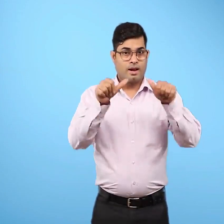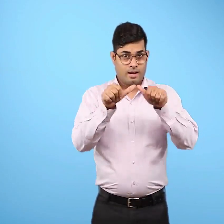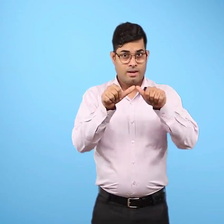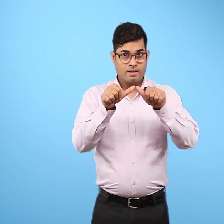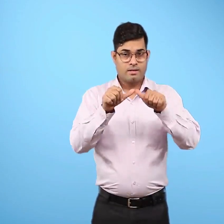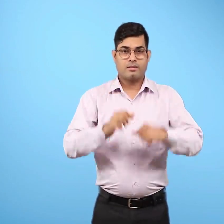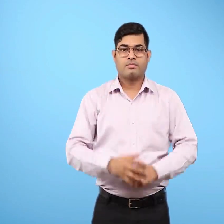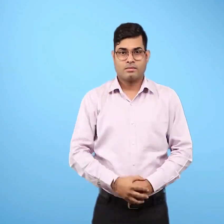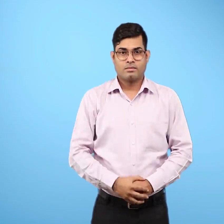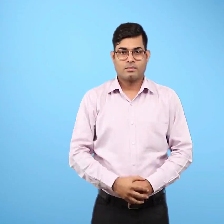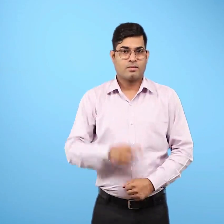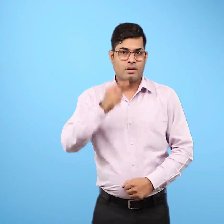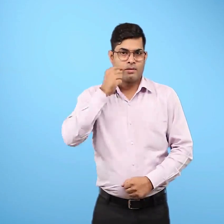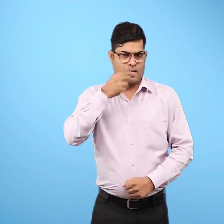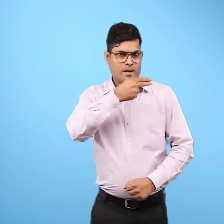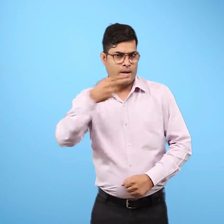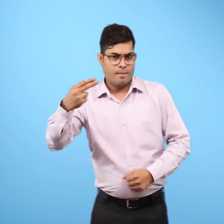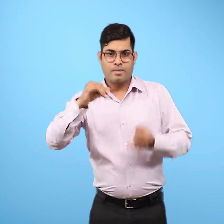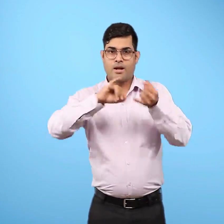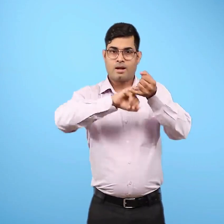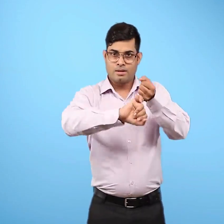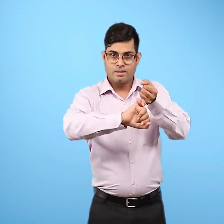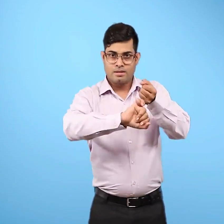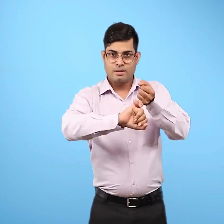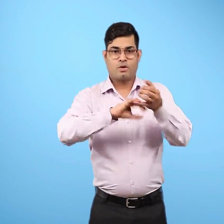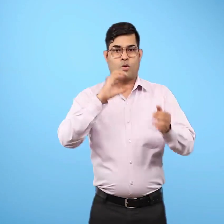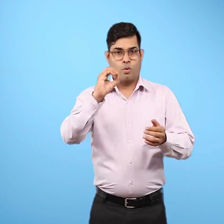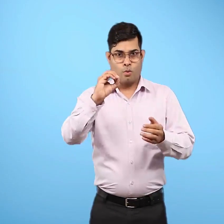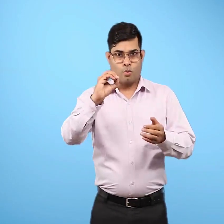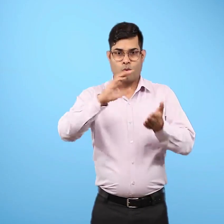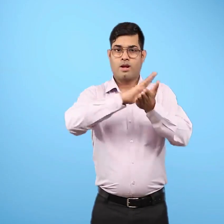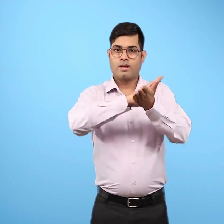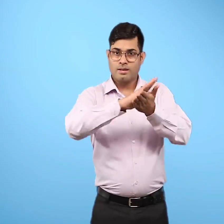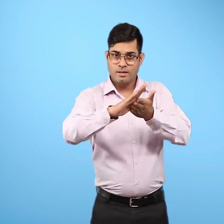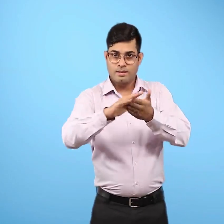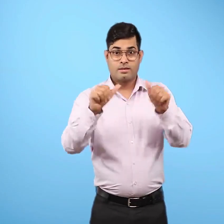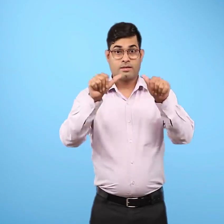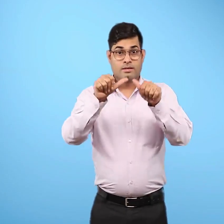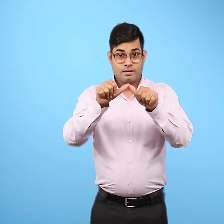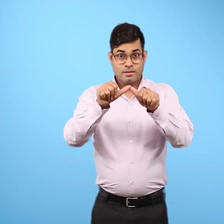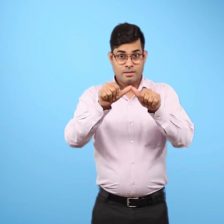A. Sohan drinks 8 glasses of water every day.